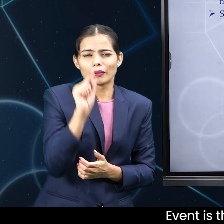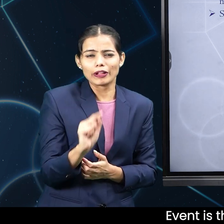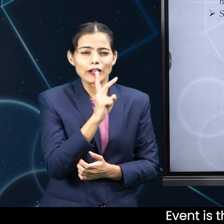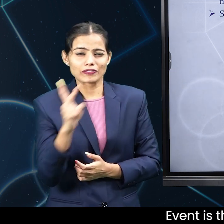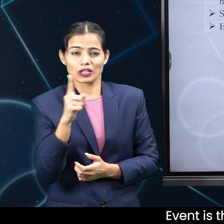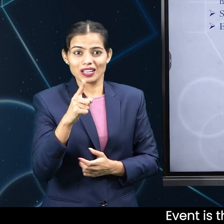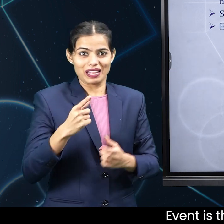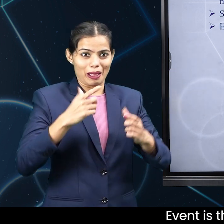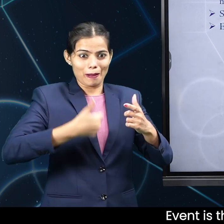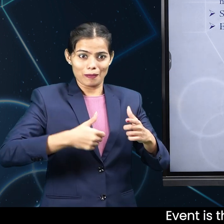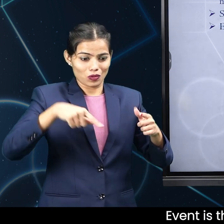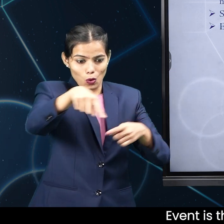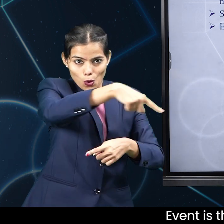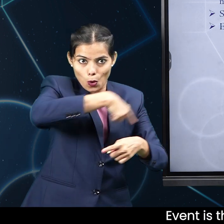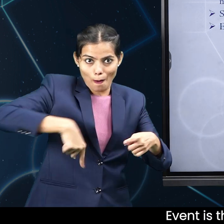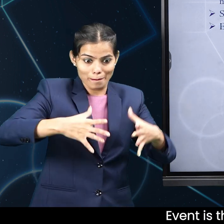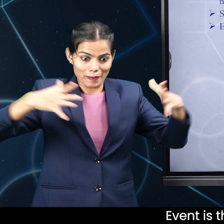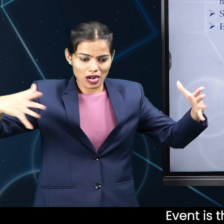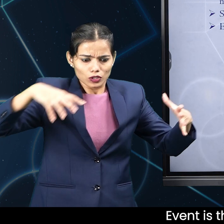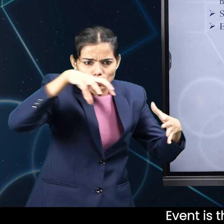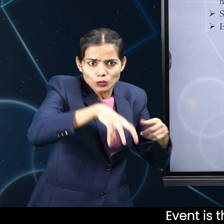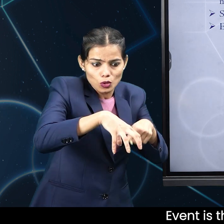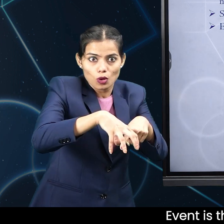Event is the subset of the sample space.